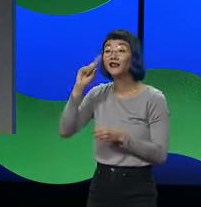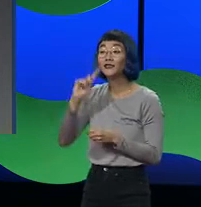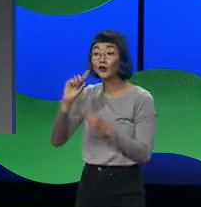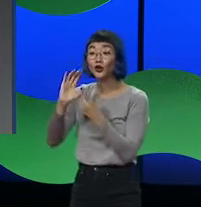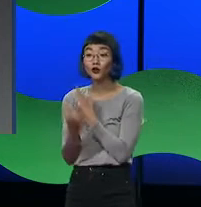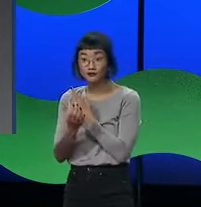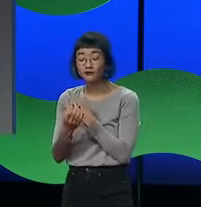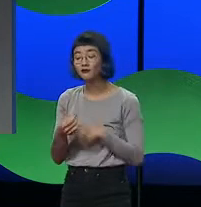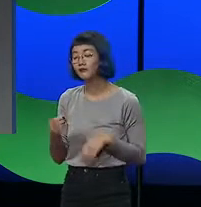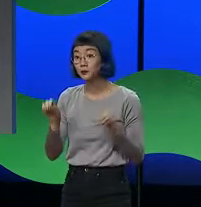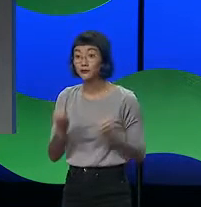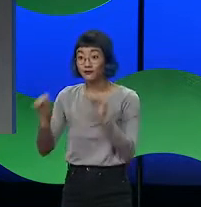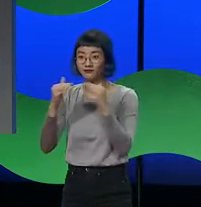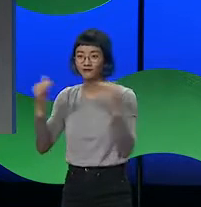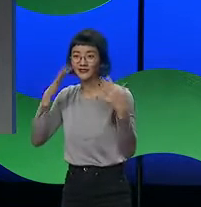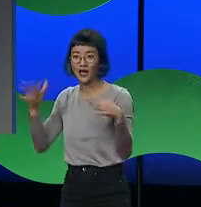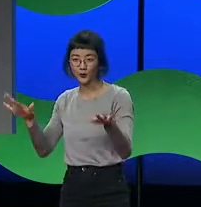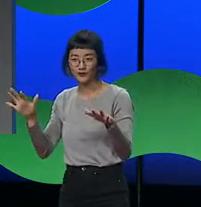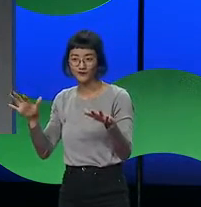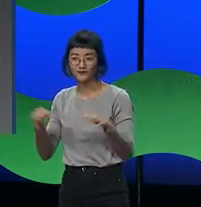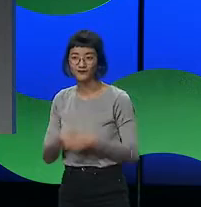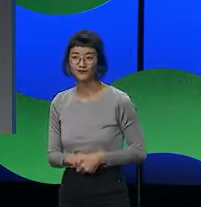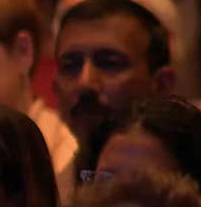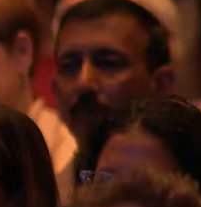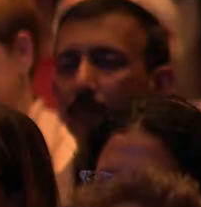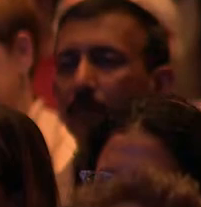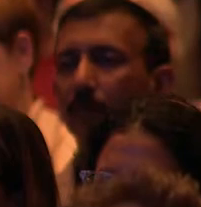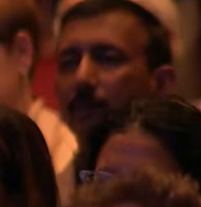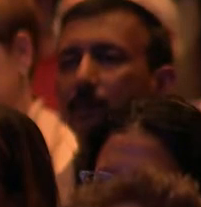In deaf culture, movement is equivalent to sound.